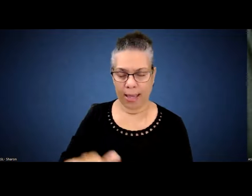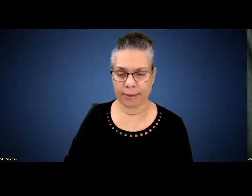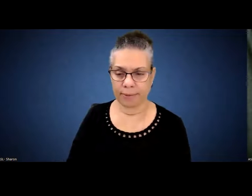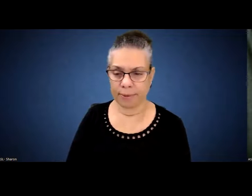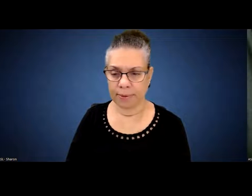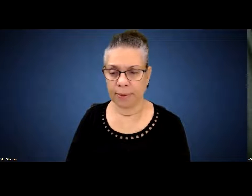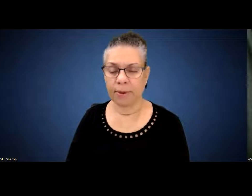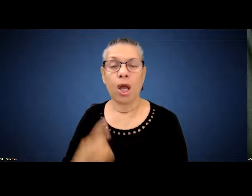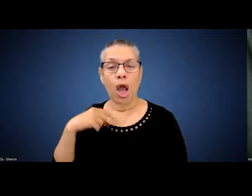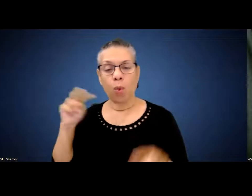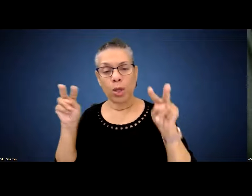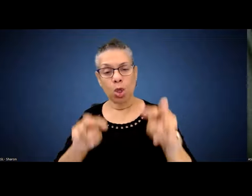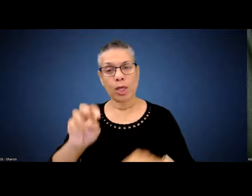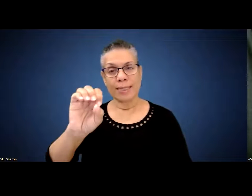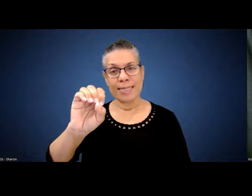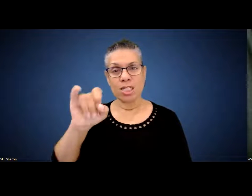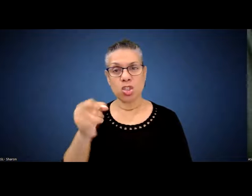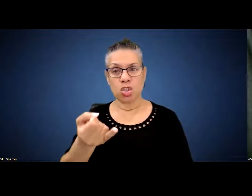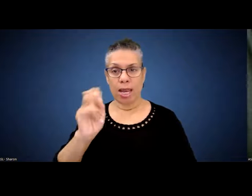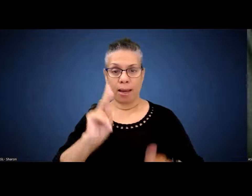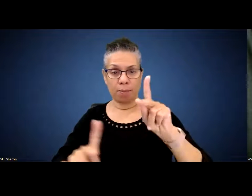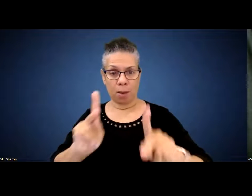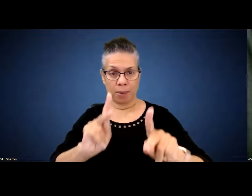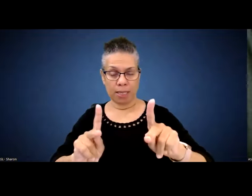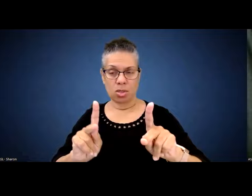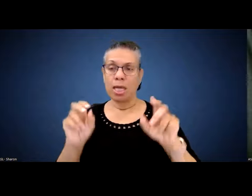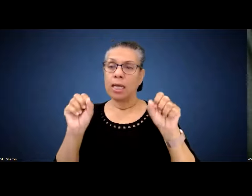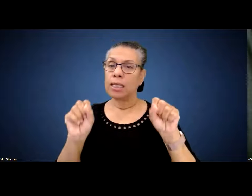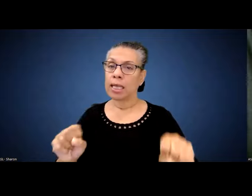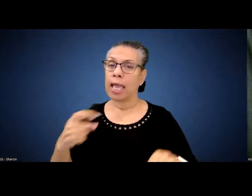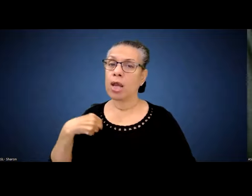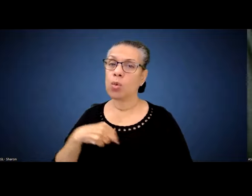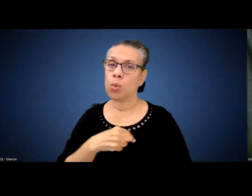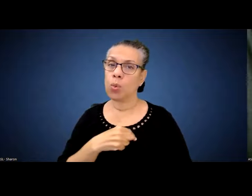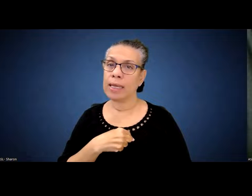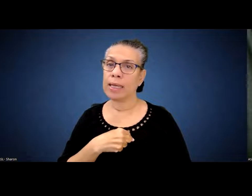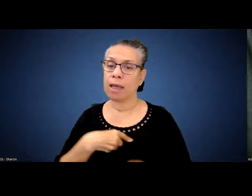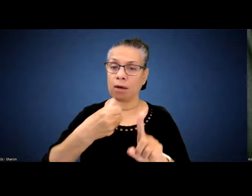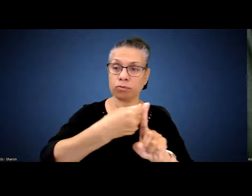as we're looking at the EJ population, is there a way to define